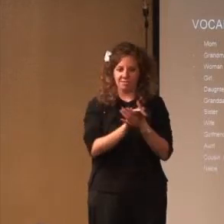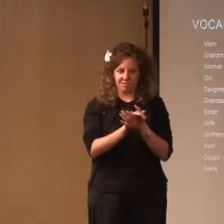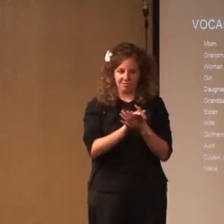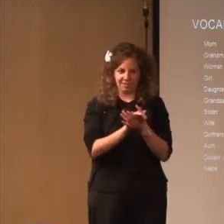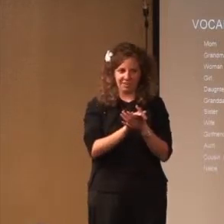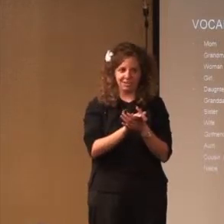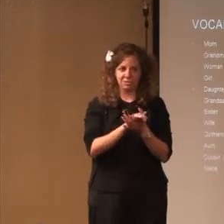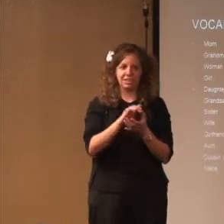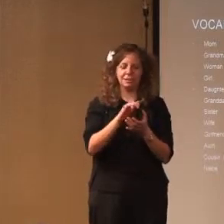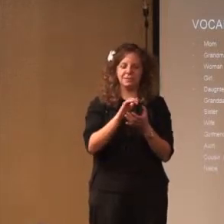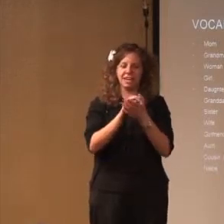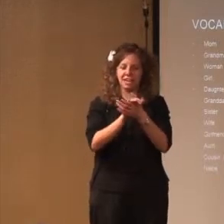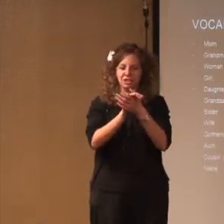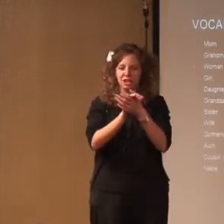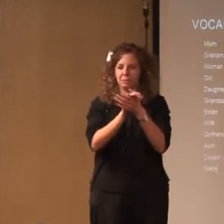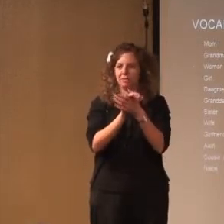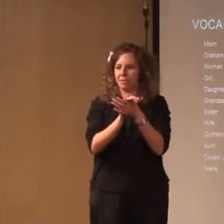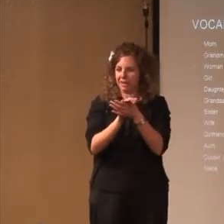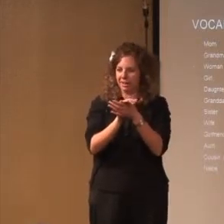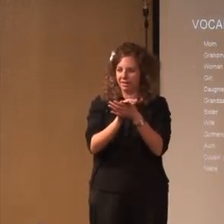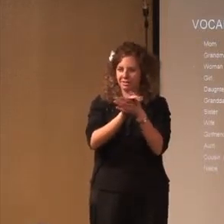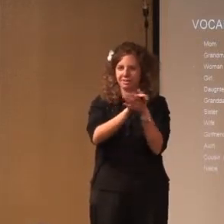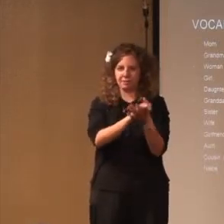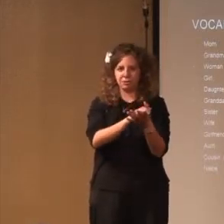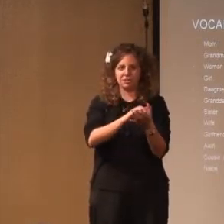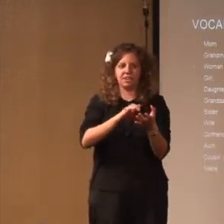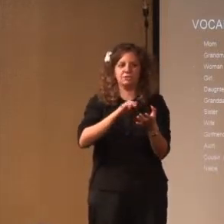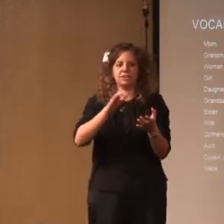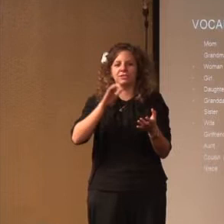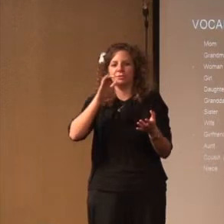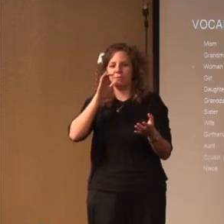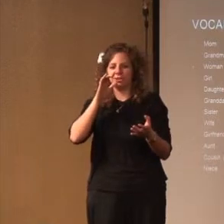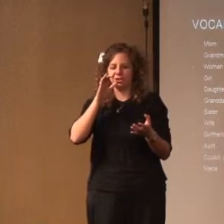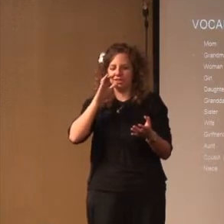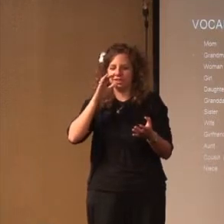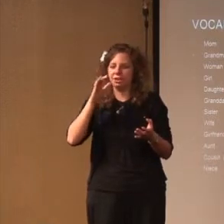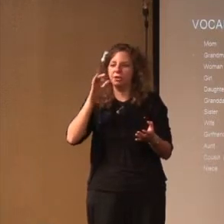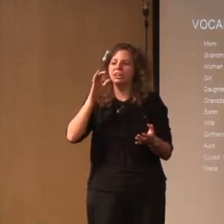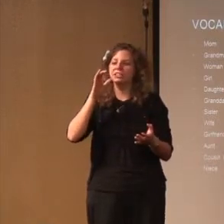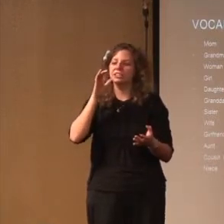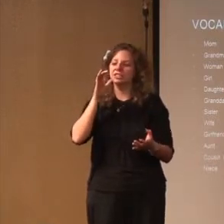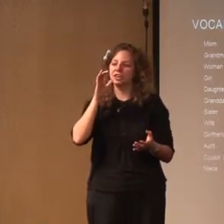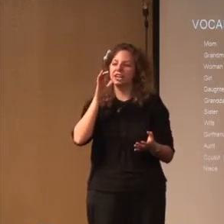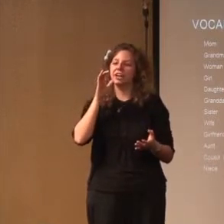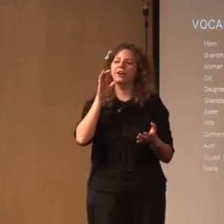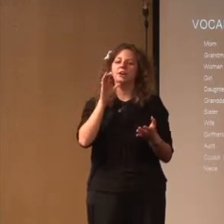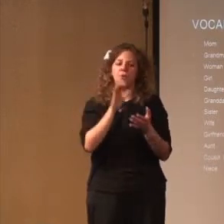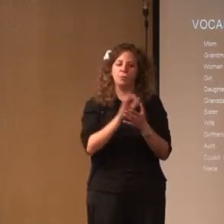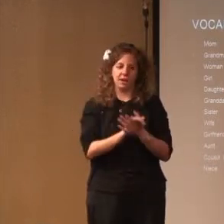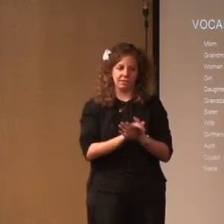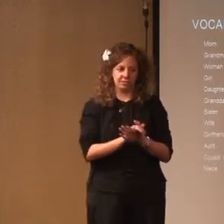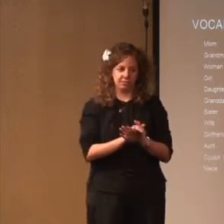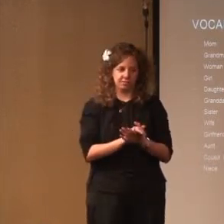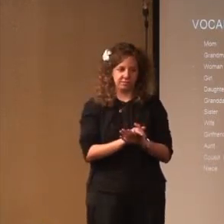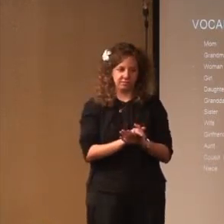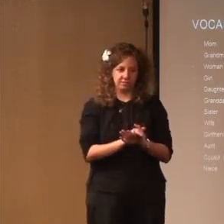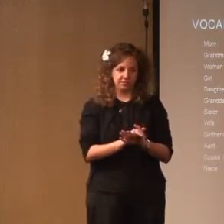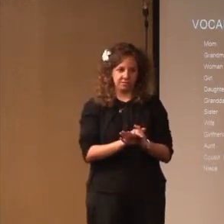Wife. Okay, so it keeps the hand shape of Mary. That one just kind of transfers back to your face. So it's going to start here, wife.